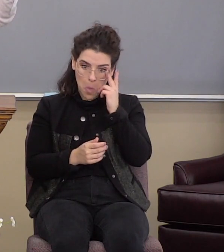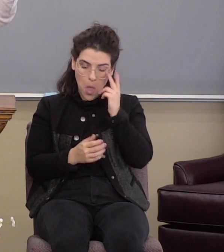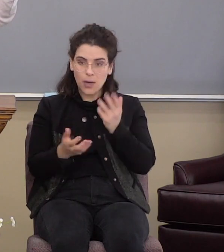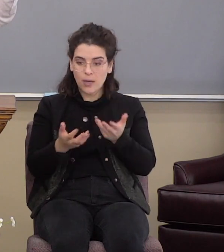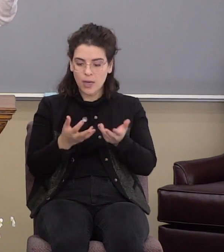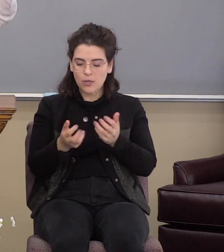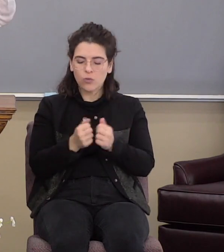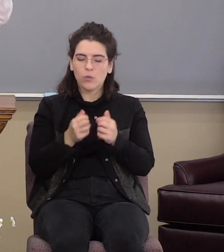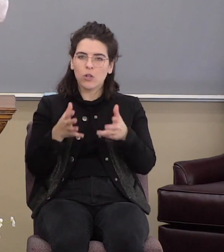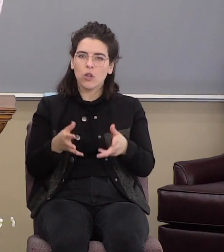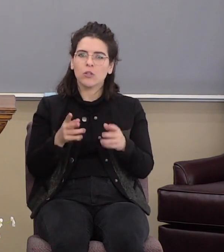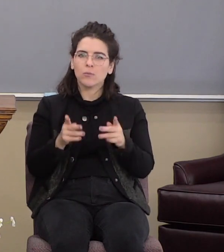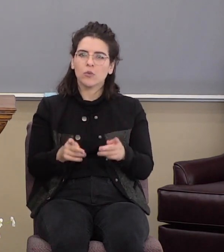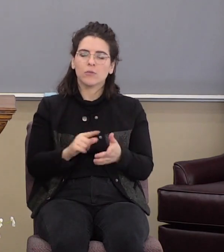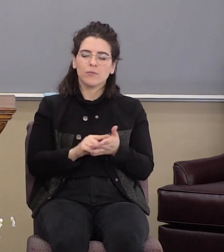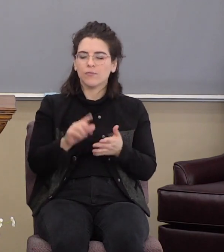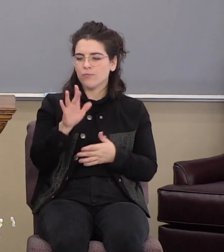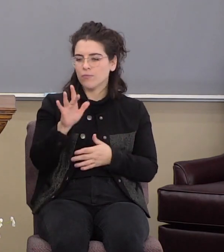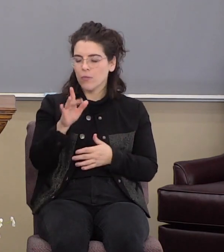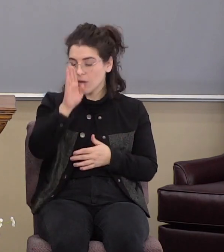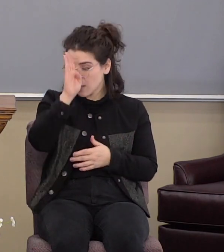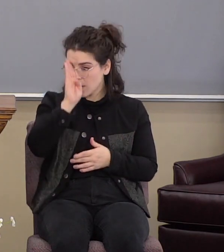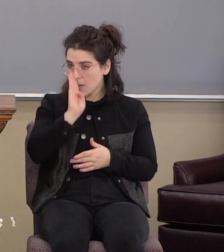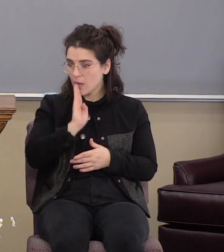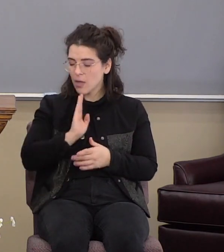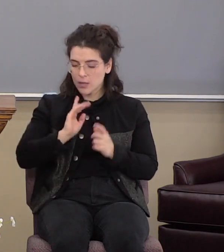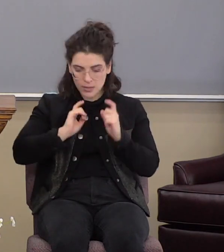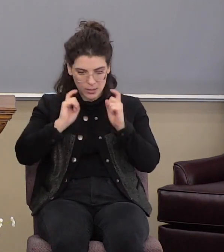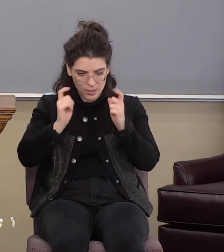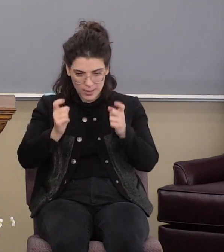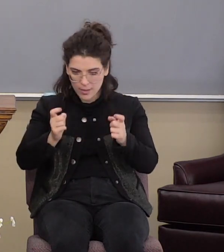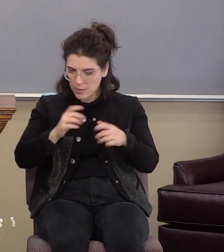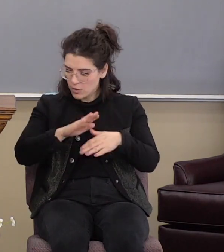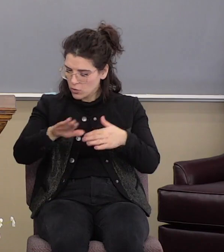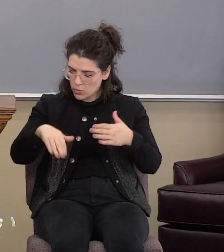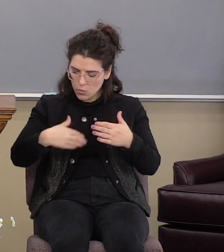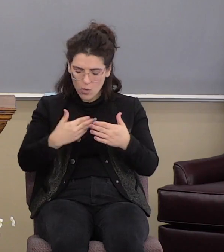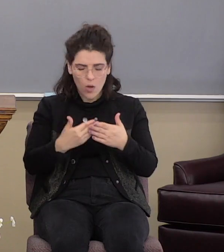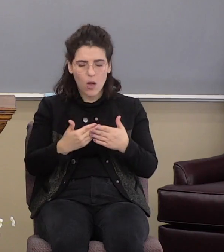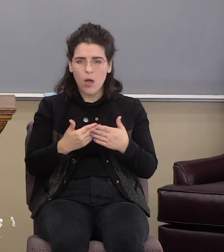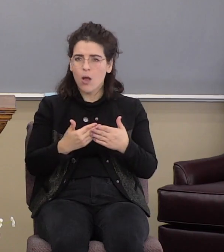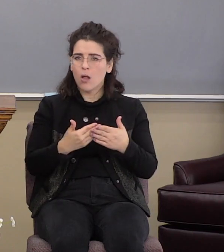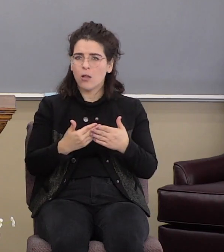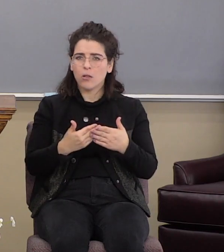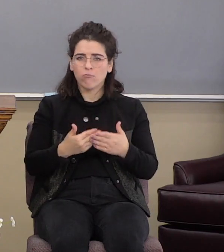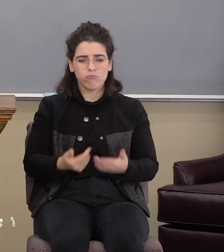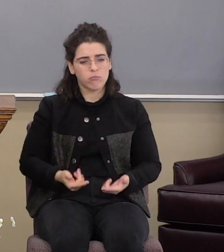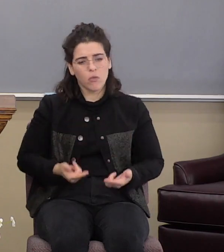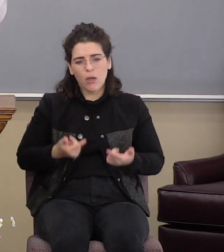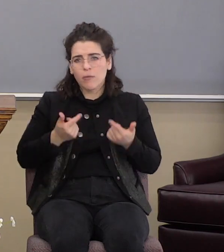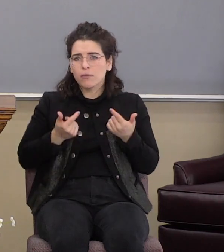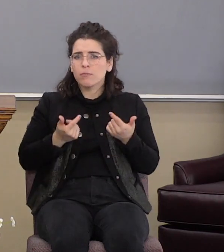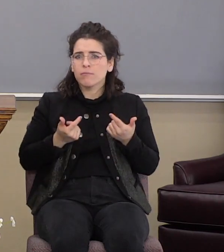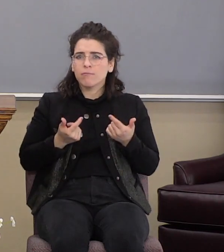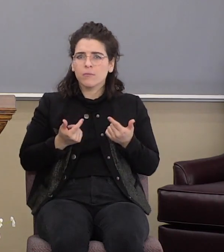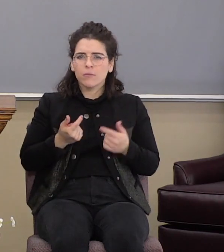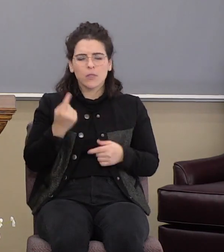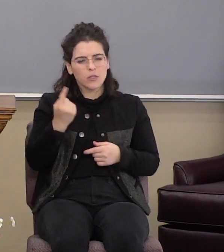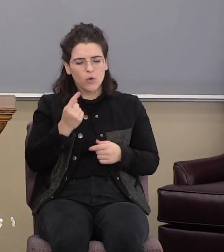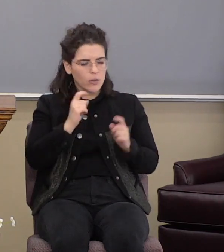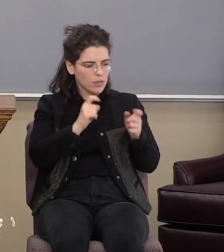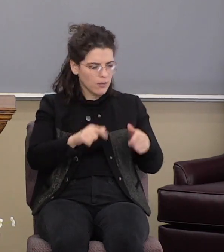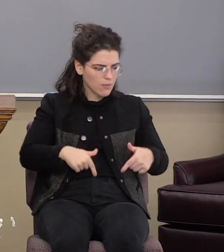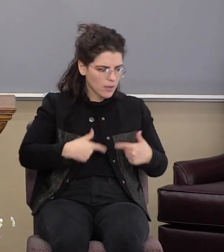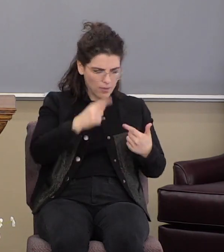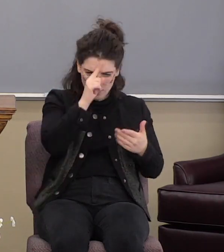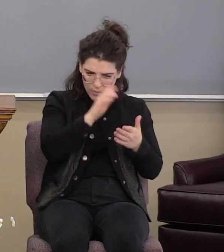God, he giveth life, he giveth to all life. Does he only give life to the